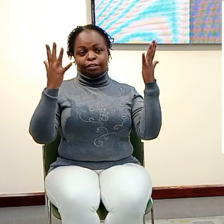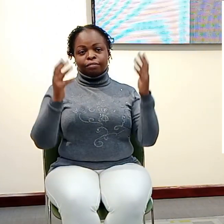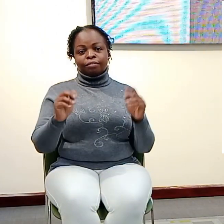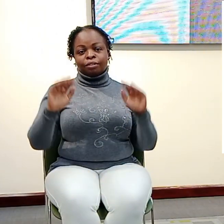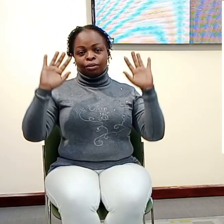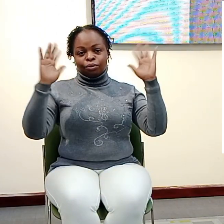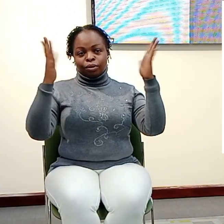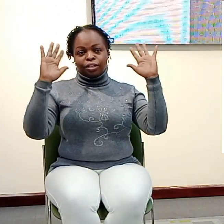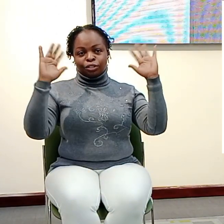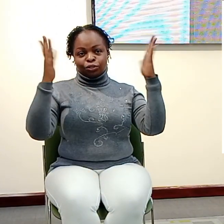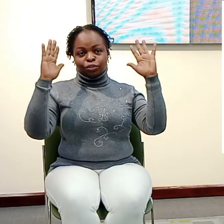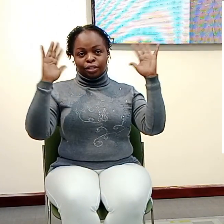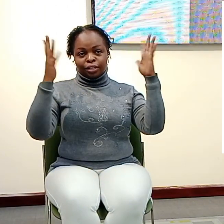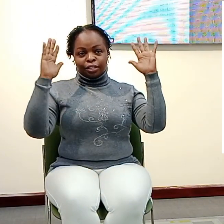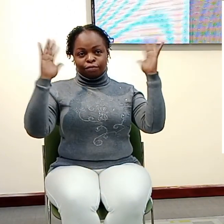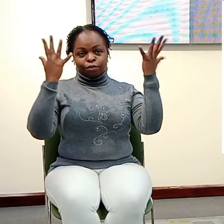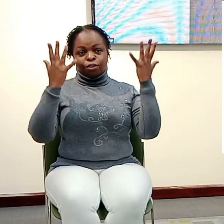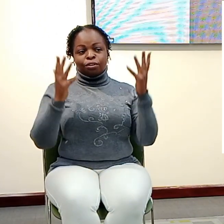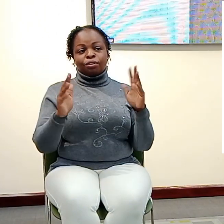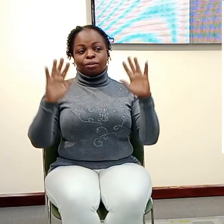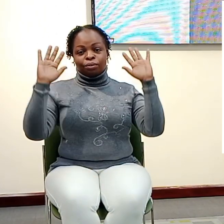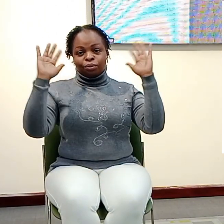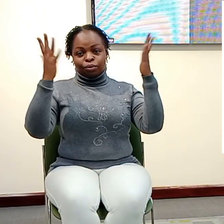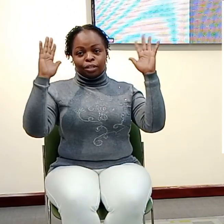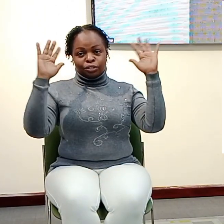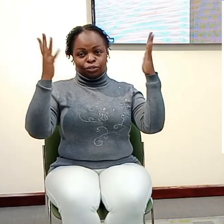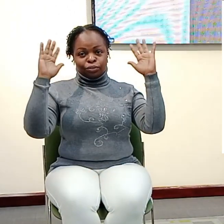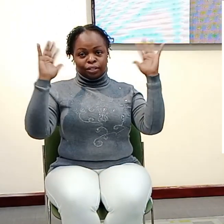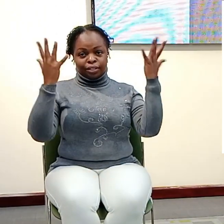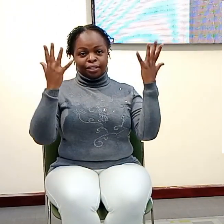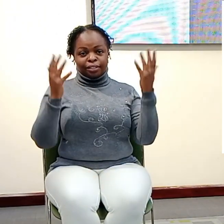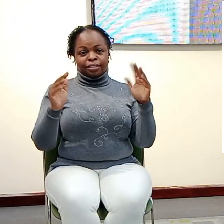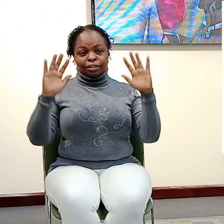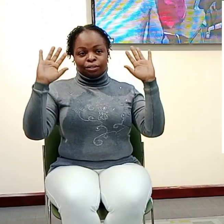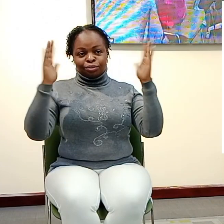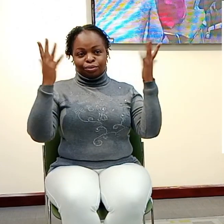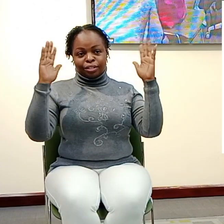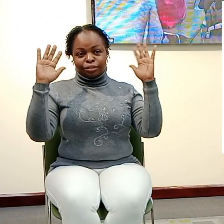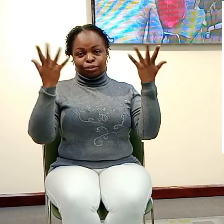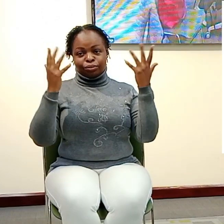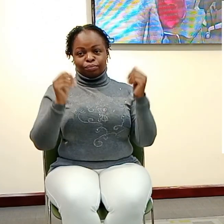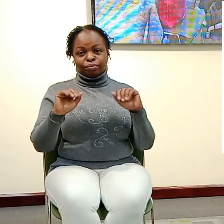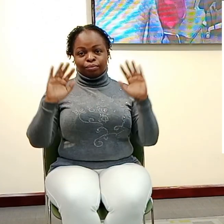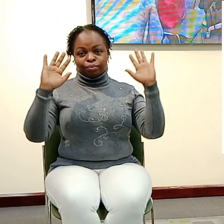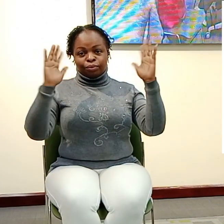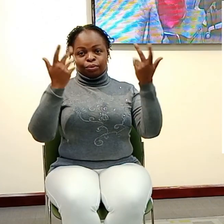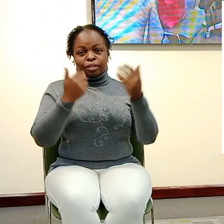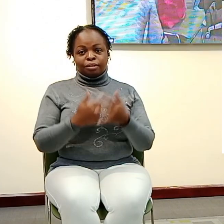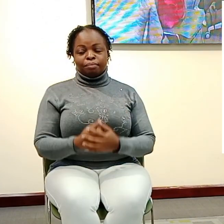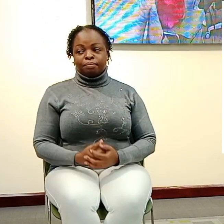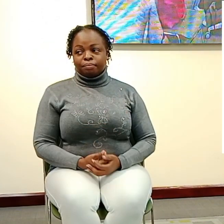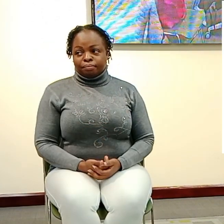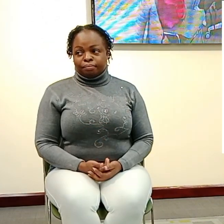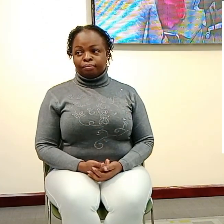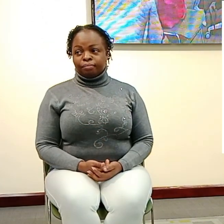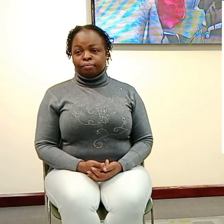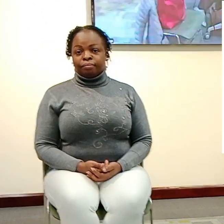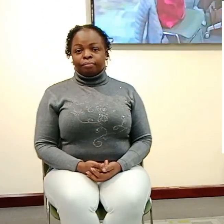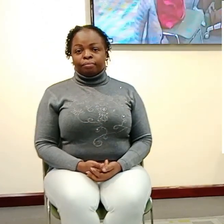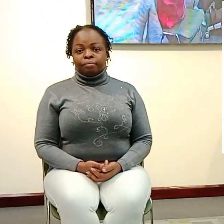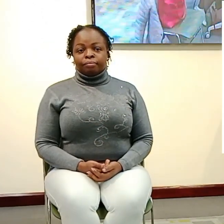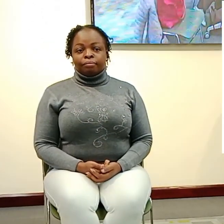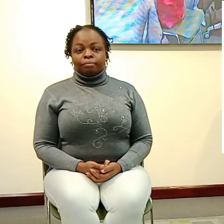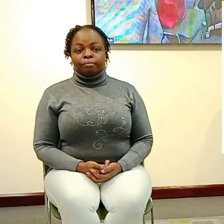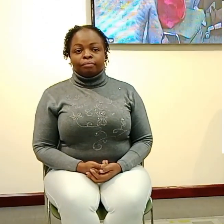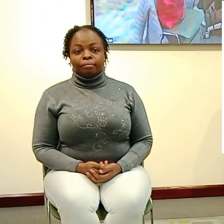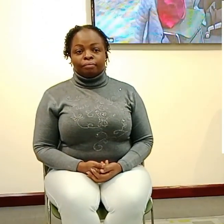4, 5. 1, 2, 3, 4. 1, 2, 3. 1, 2, 1. Thank you very